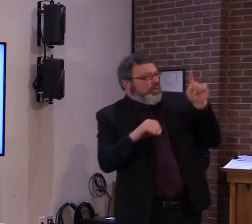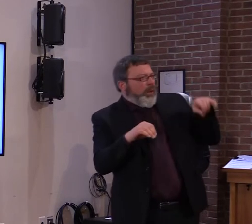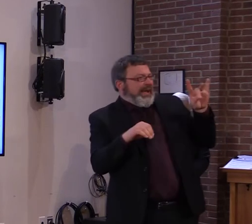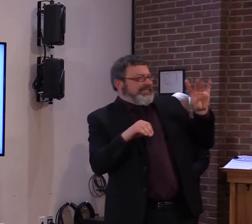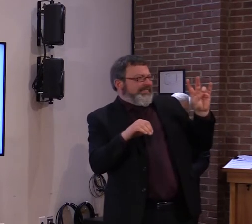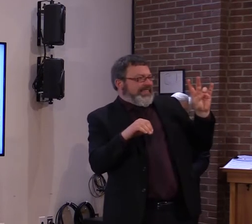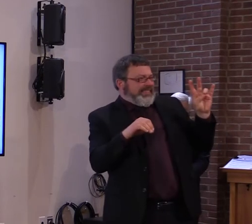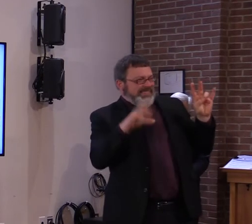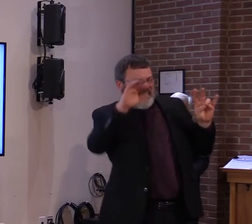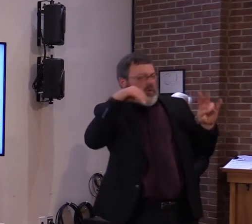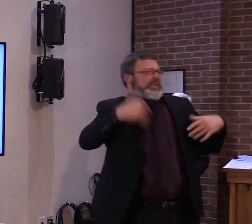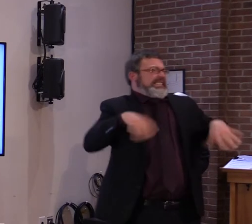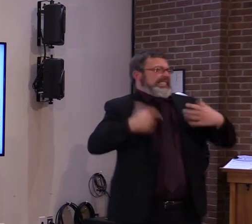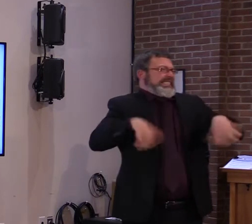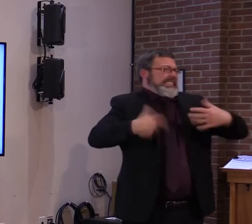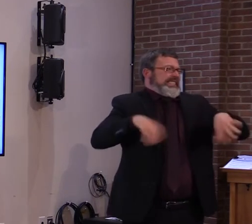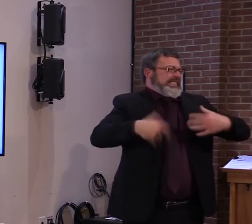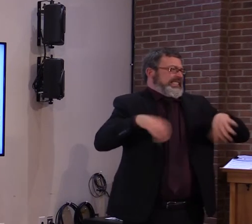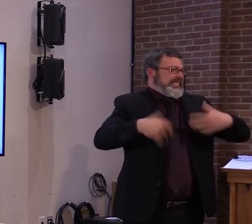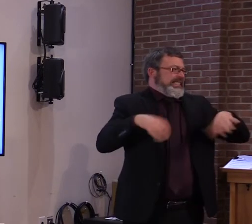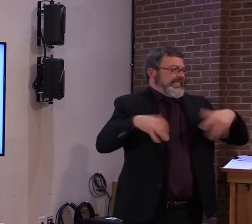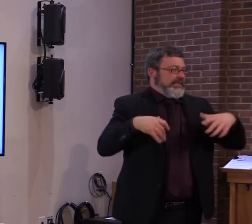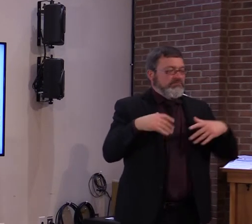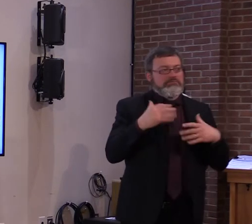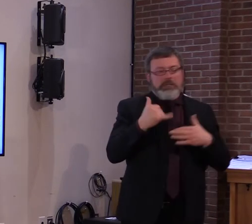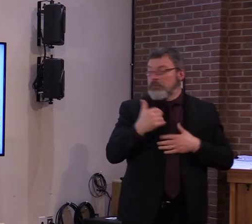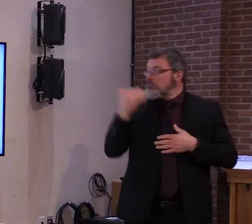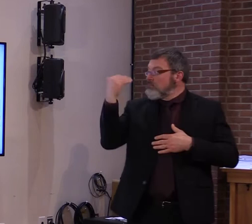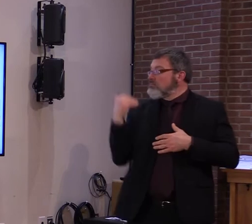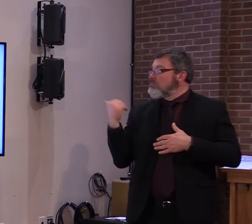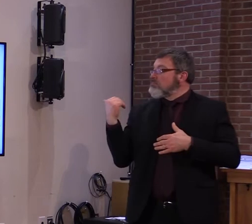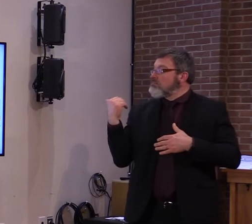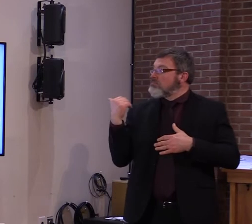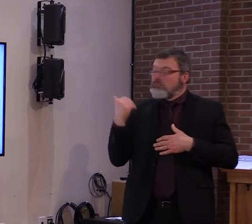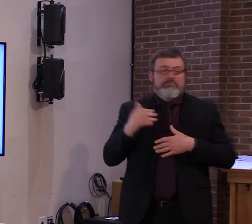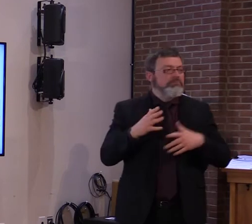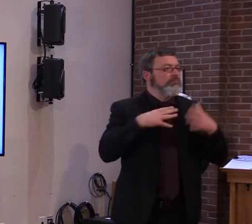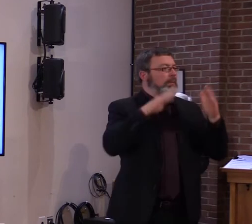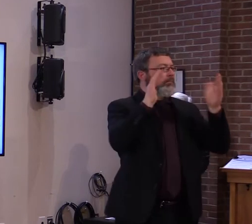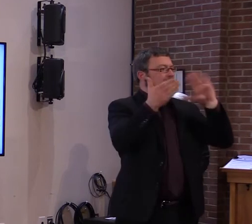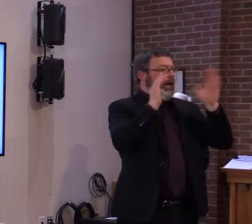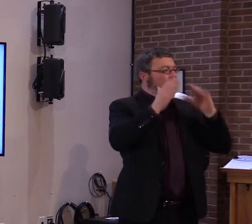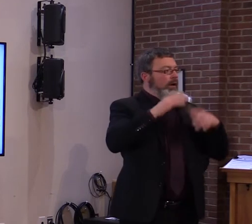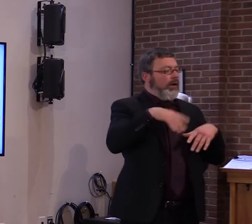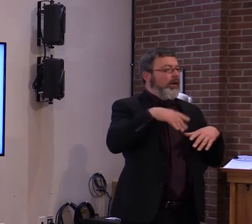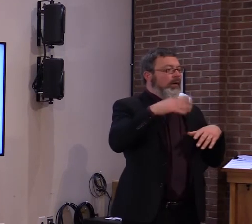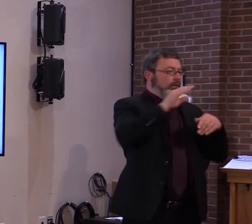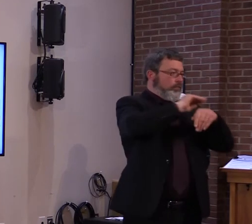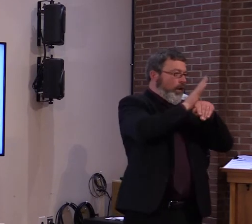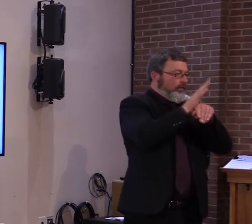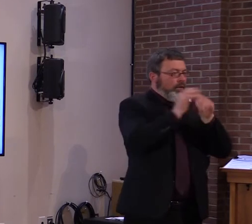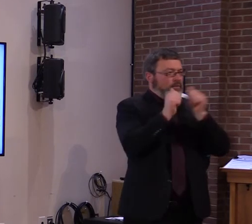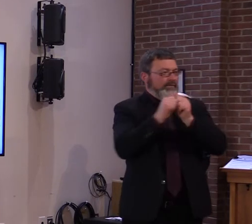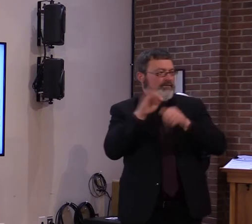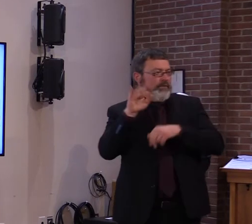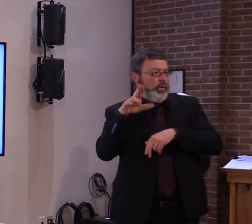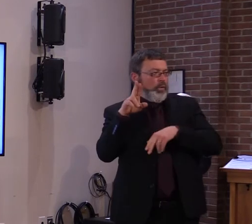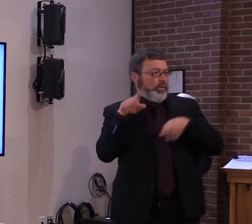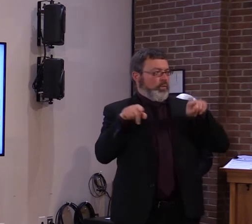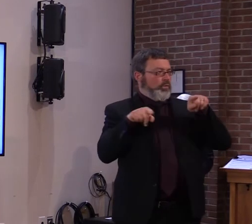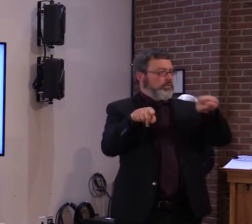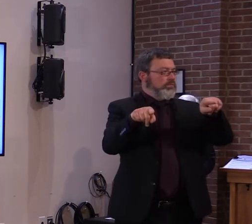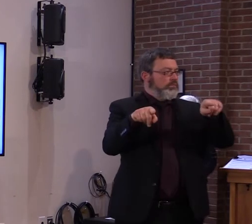our syndromic surveillance. That means people presenting to urgent care centers or emergency departments with symptoms of